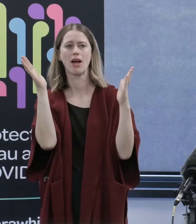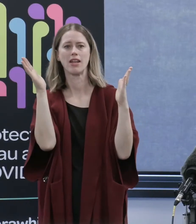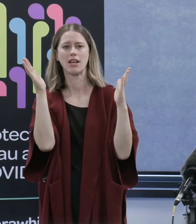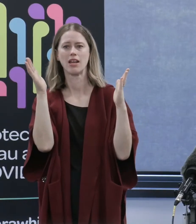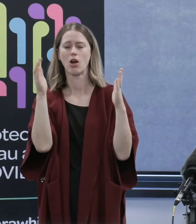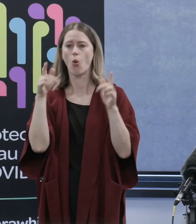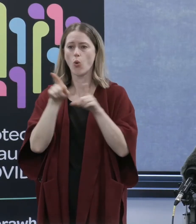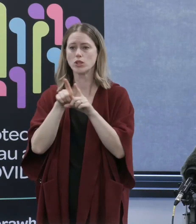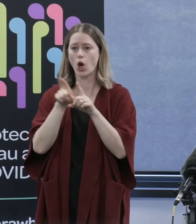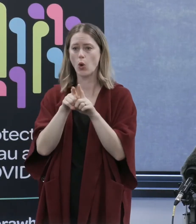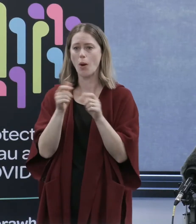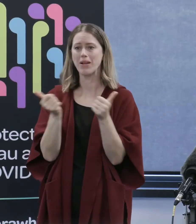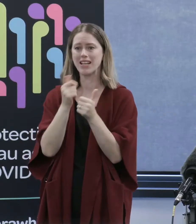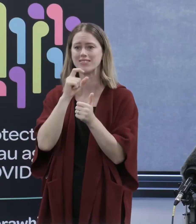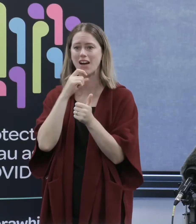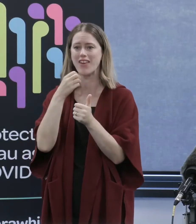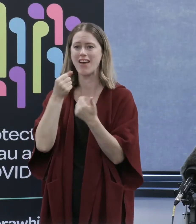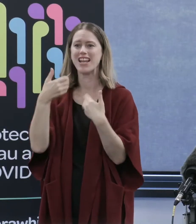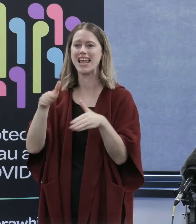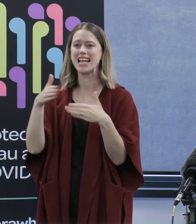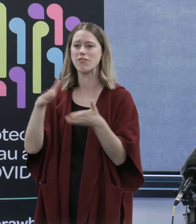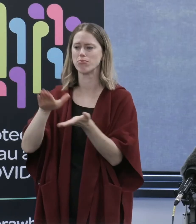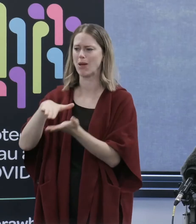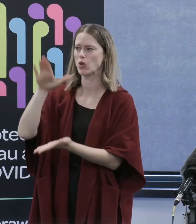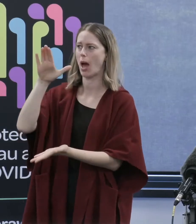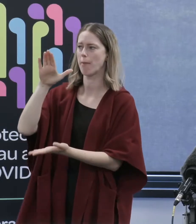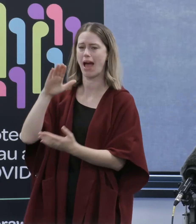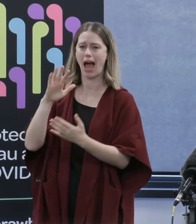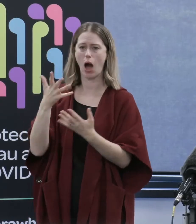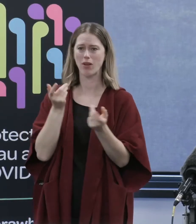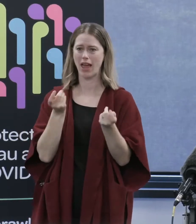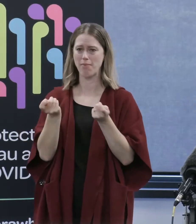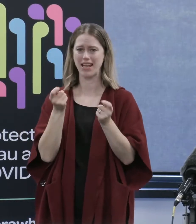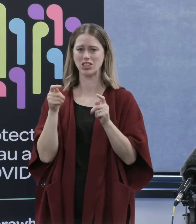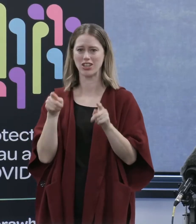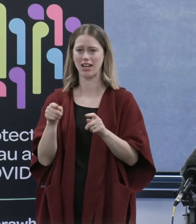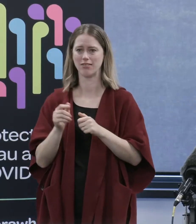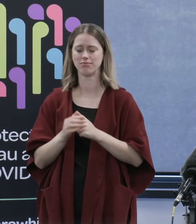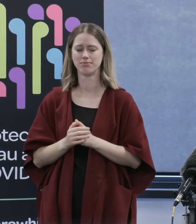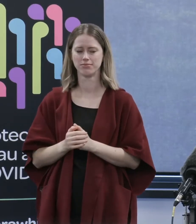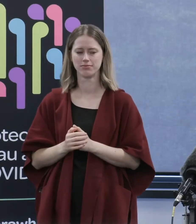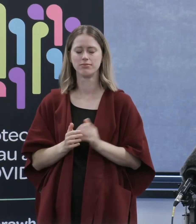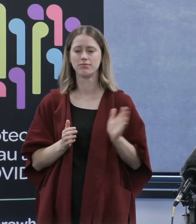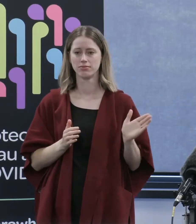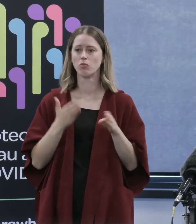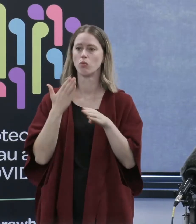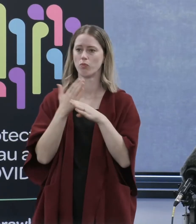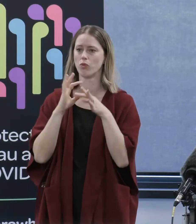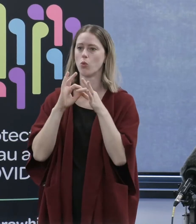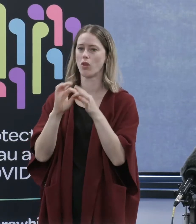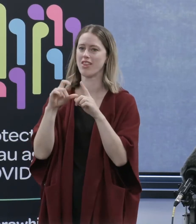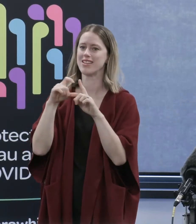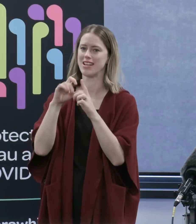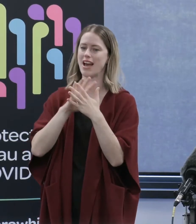leave. Have you provided any advice to DHBs on home management? We're certainly working closely with them. I think they're all